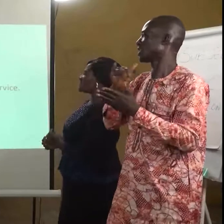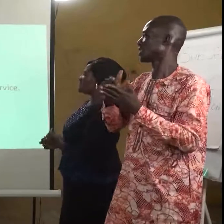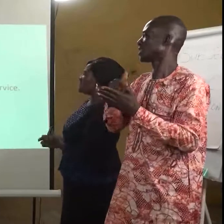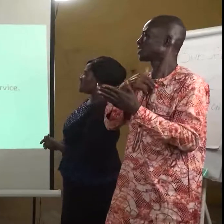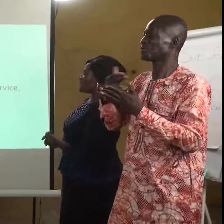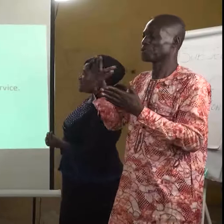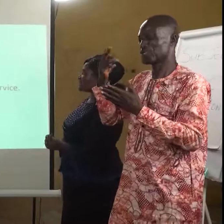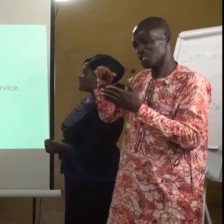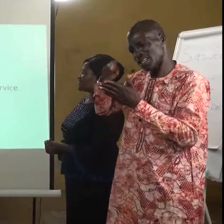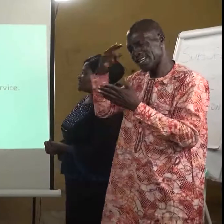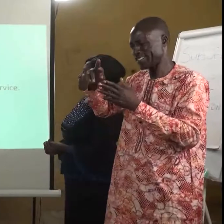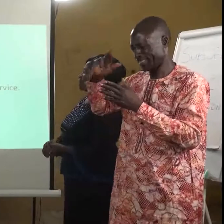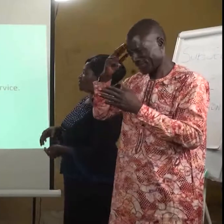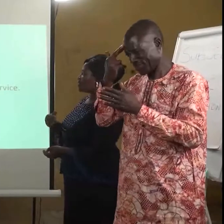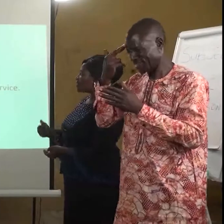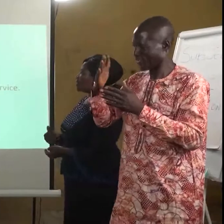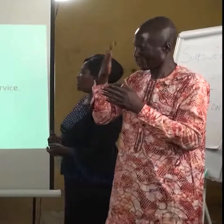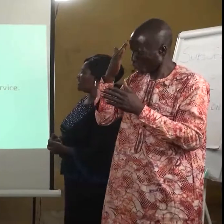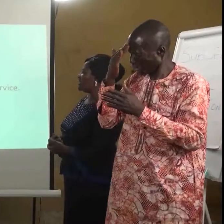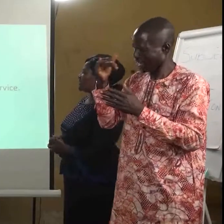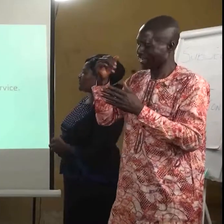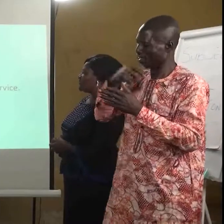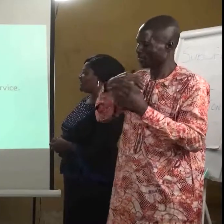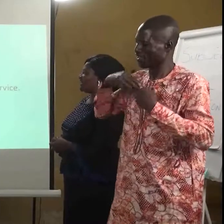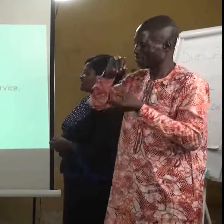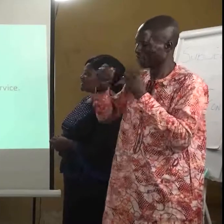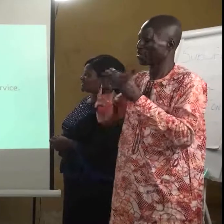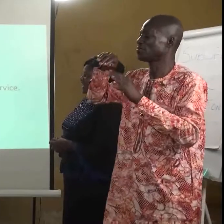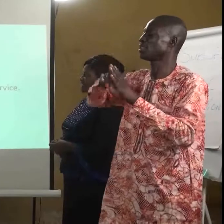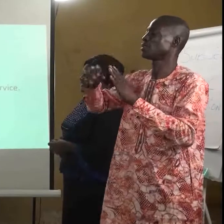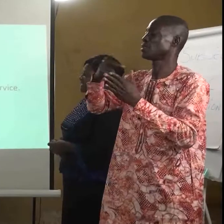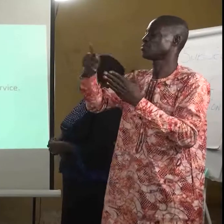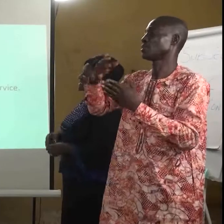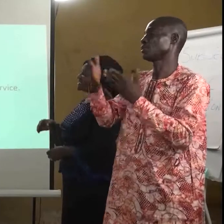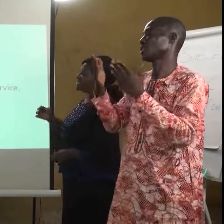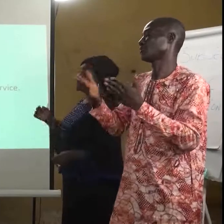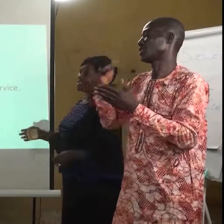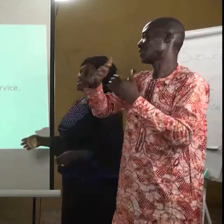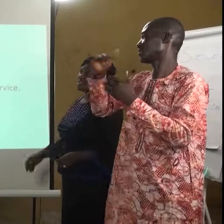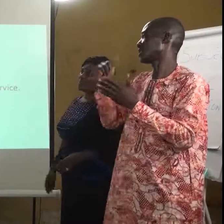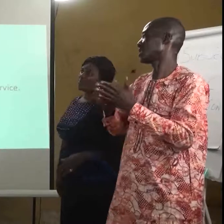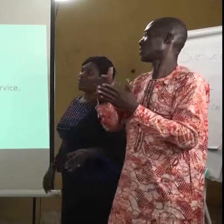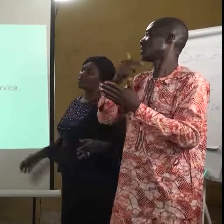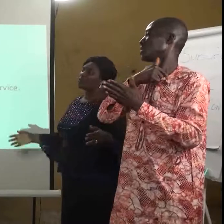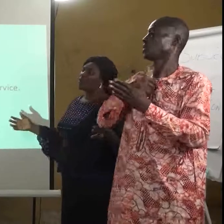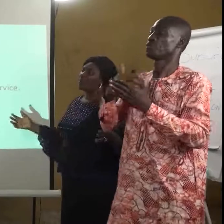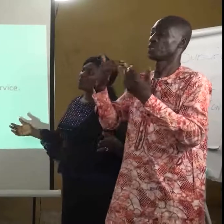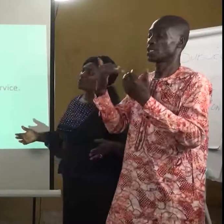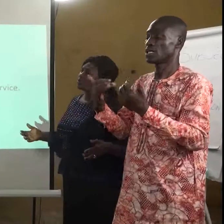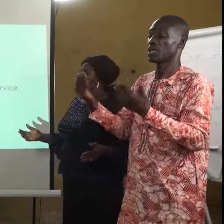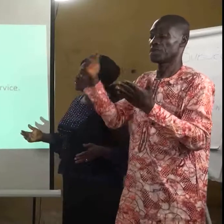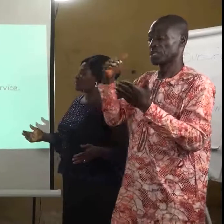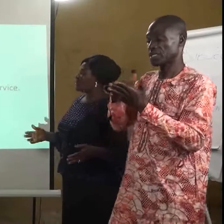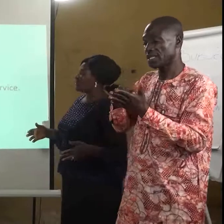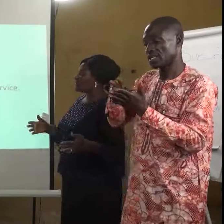been able to see reasons for the shortcoming in the public service. And after saying the reason, we're able to come